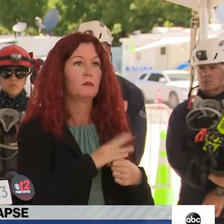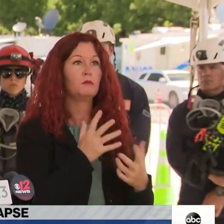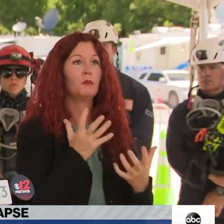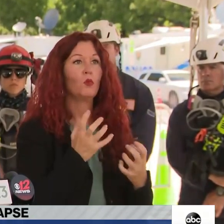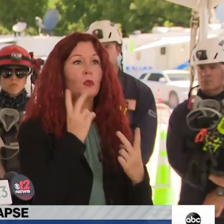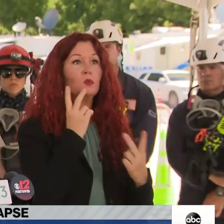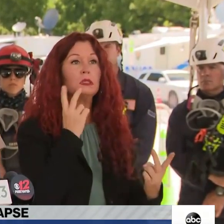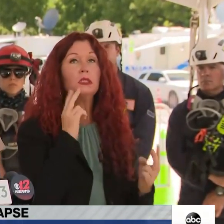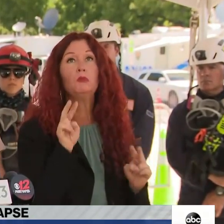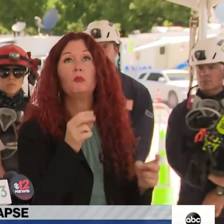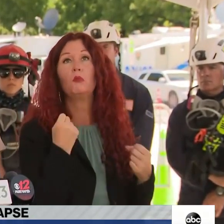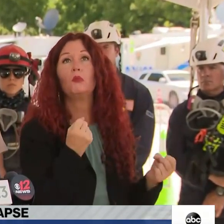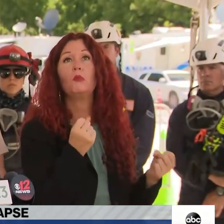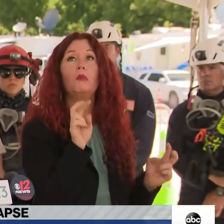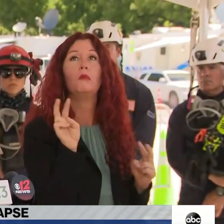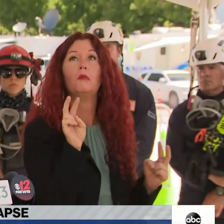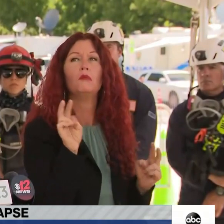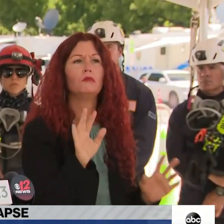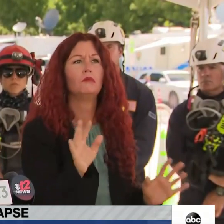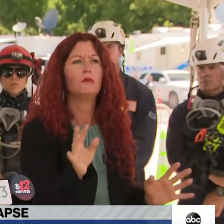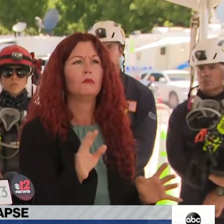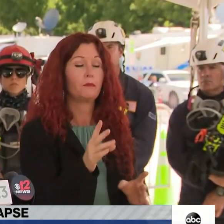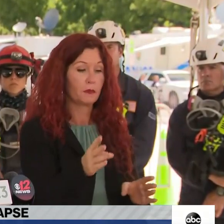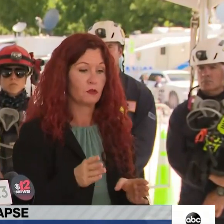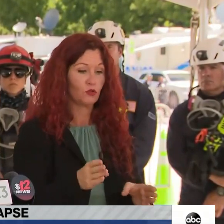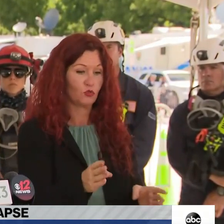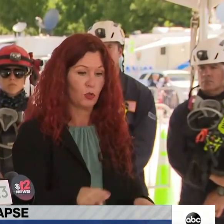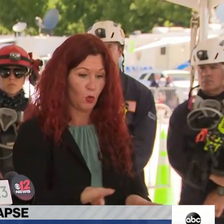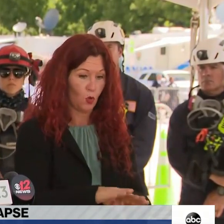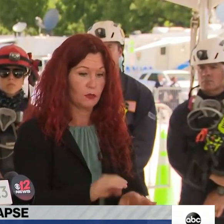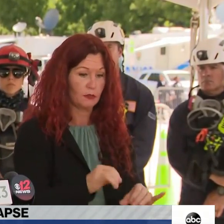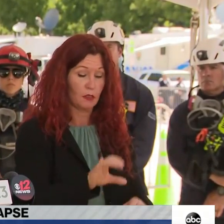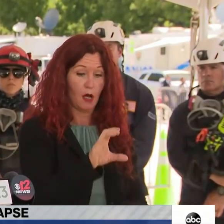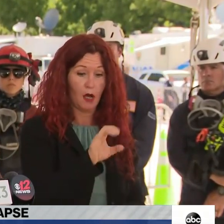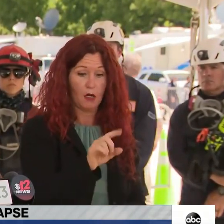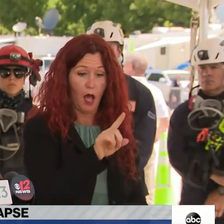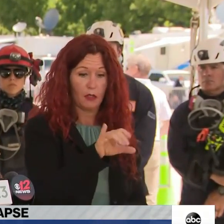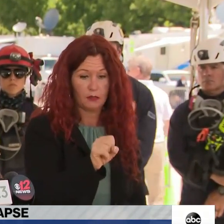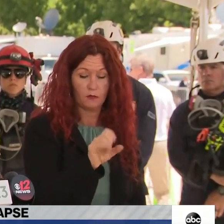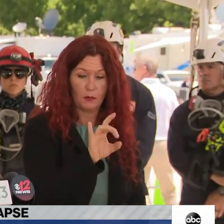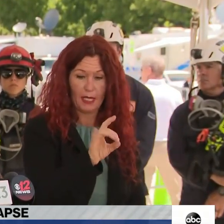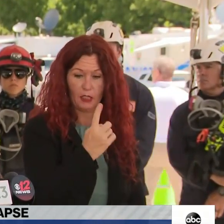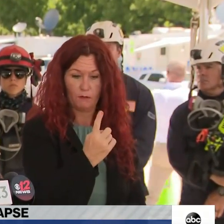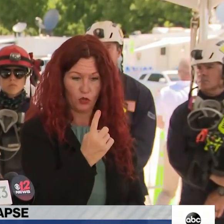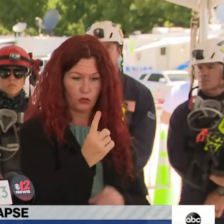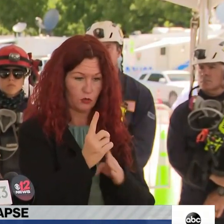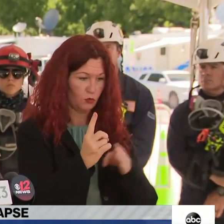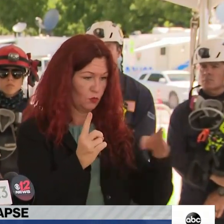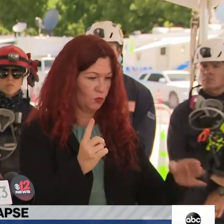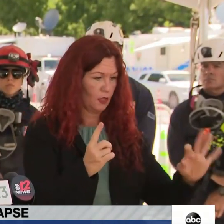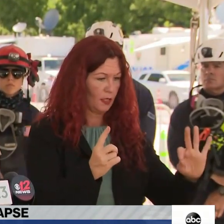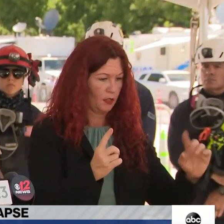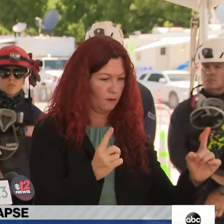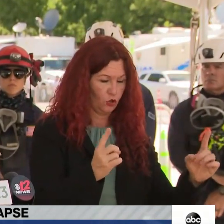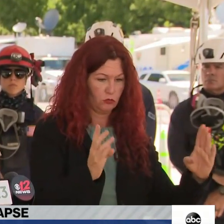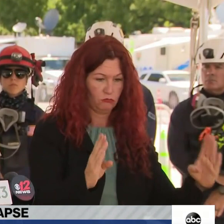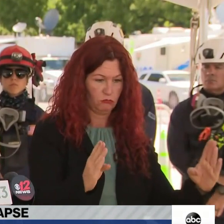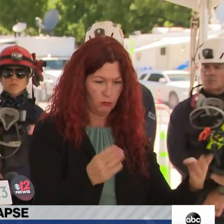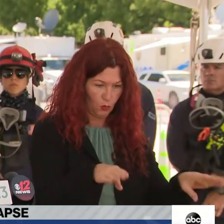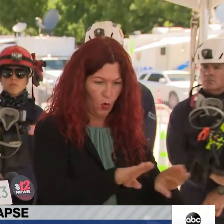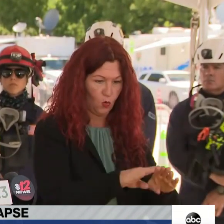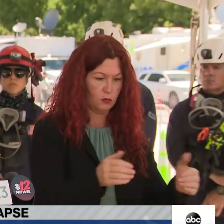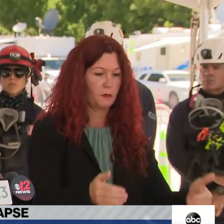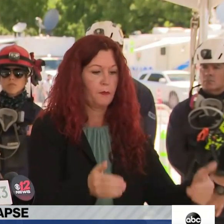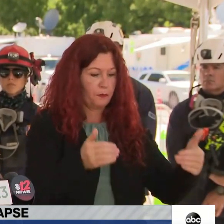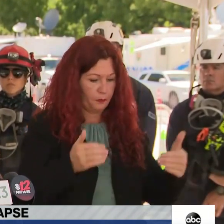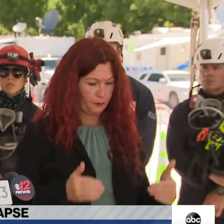you. Closures will remain Collins from 81 Street to 91 Street, Harding